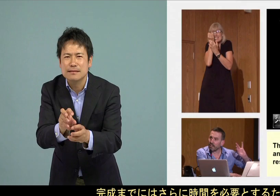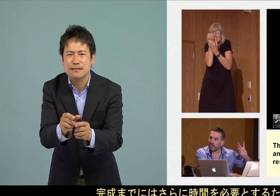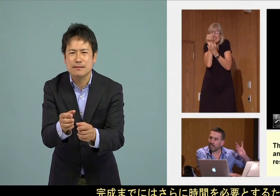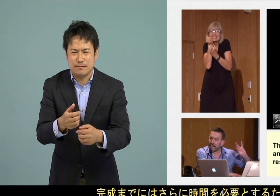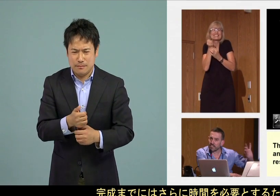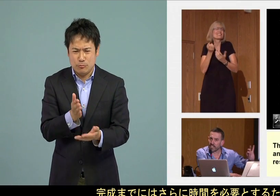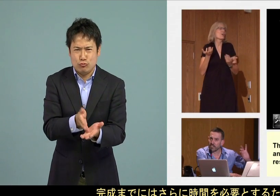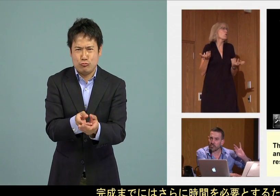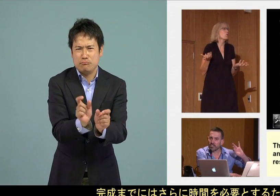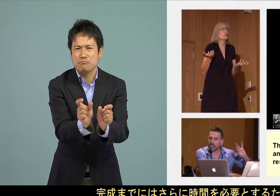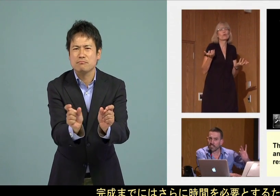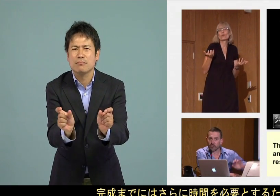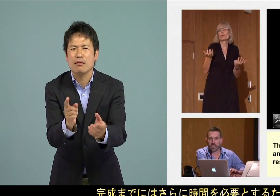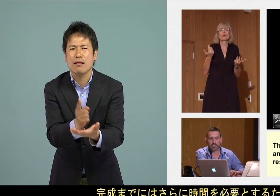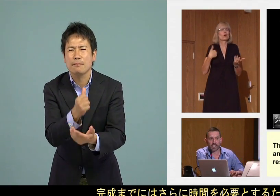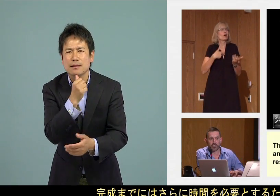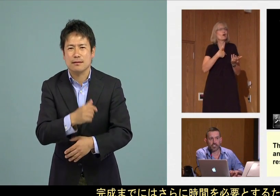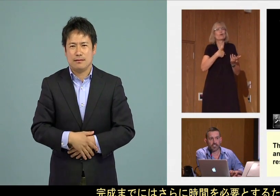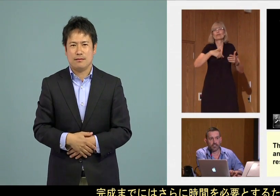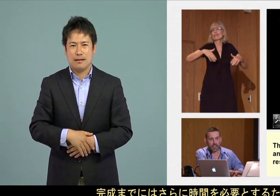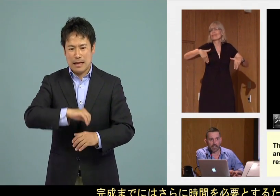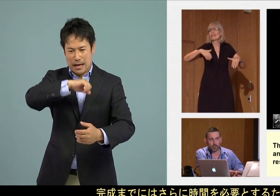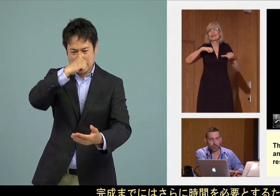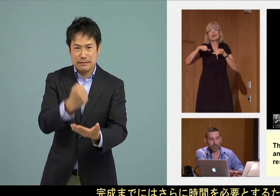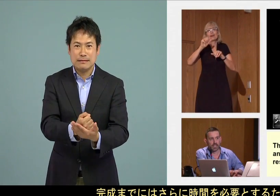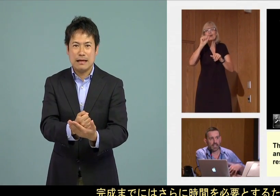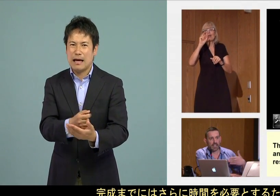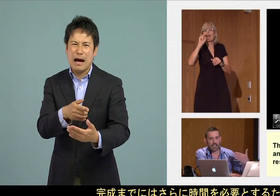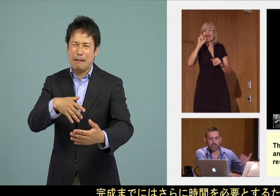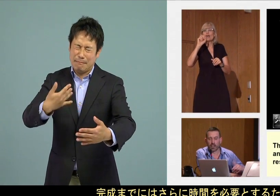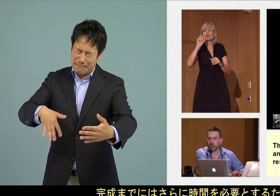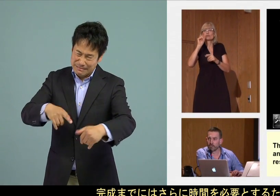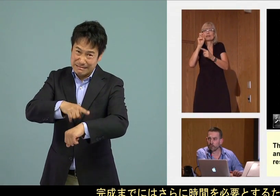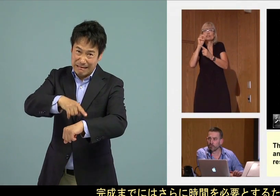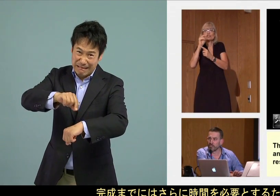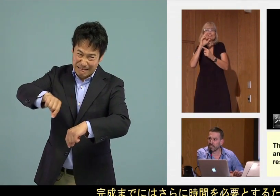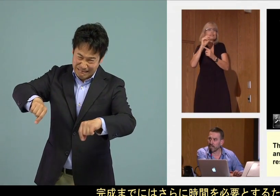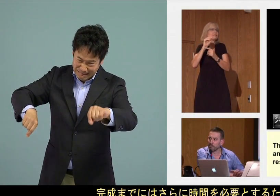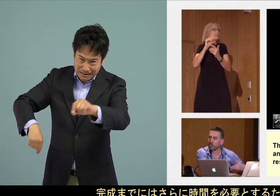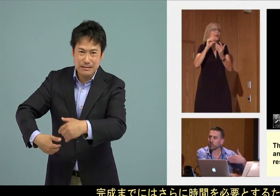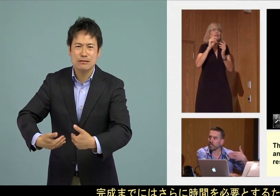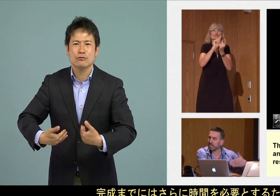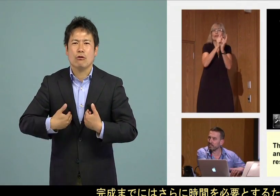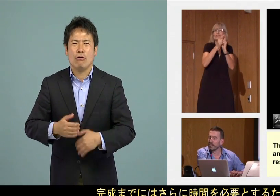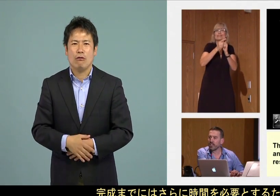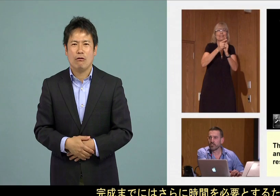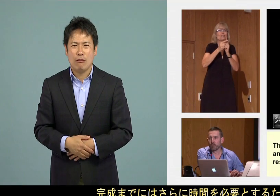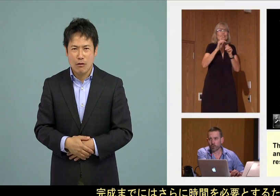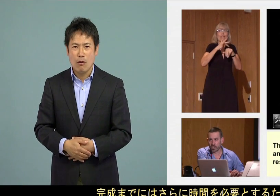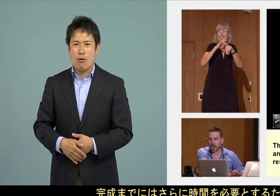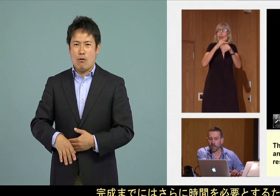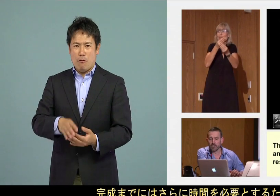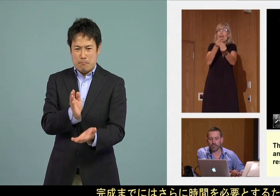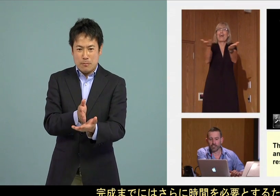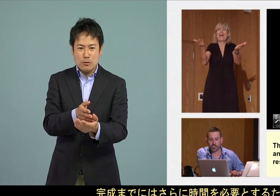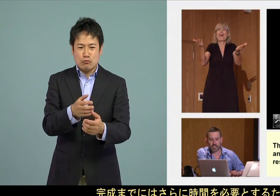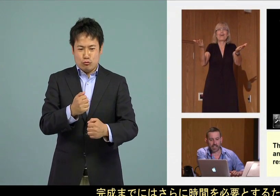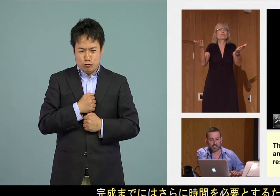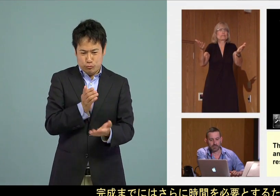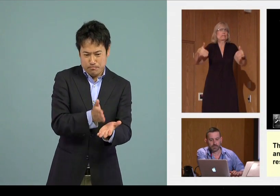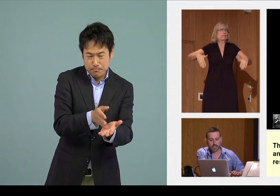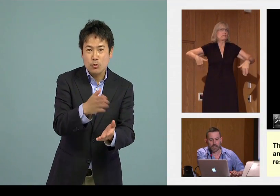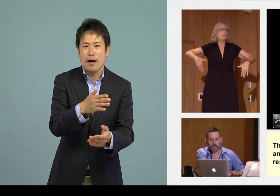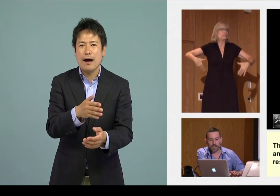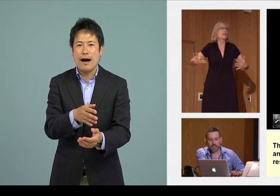the annotations and the translations available to other researchers yet, because we need more time to finish